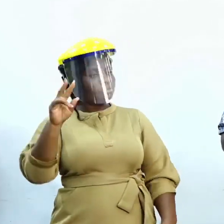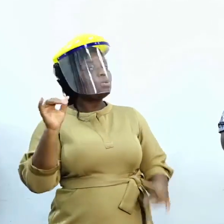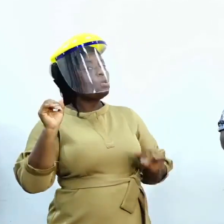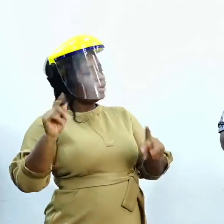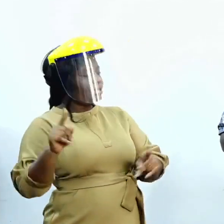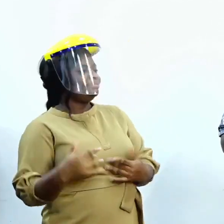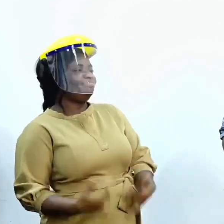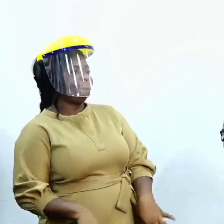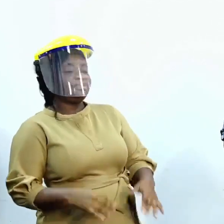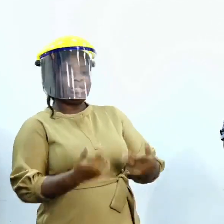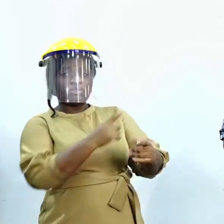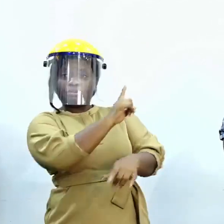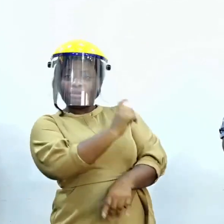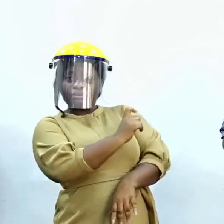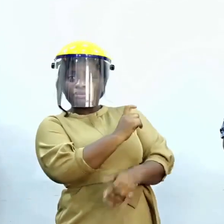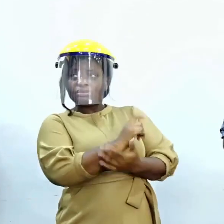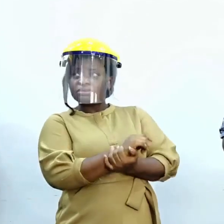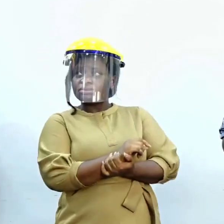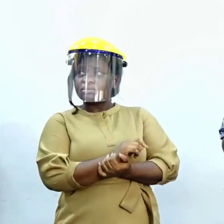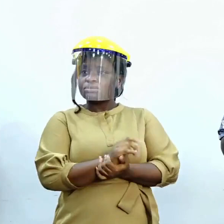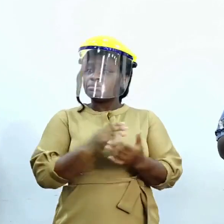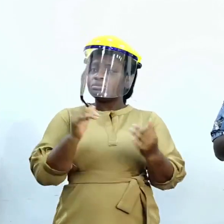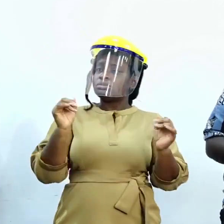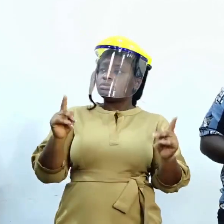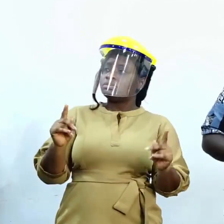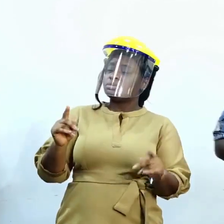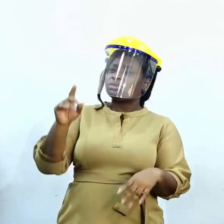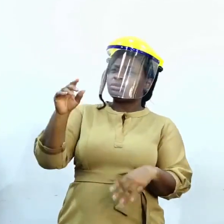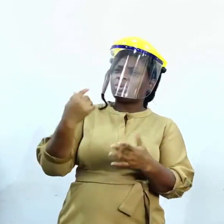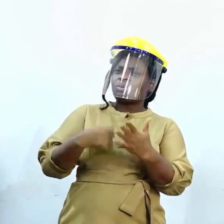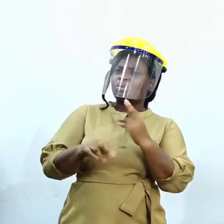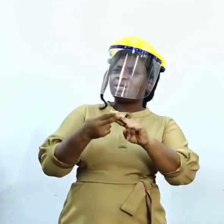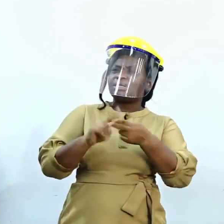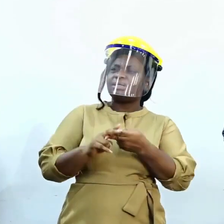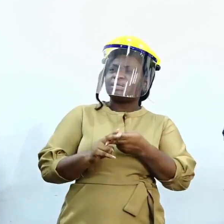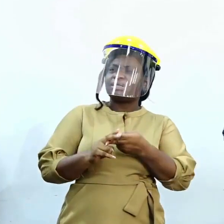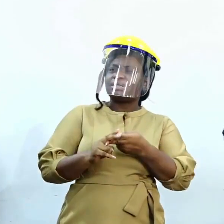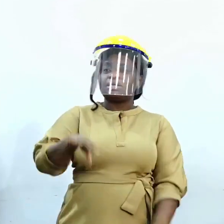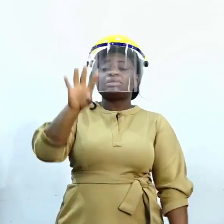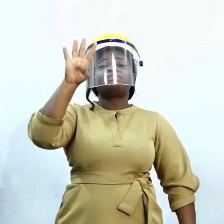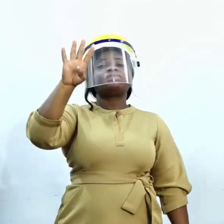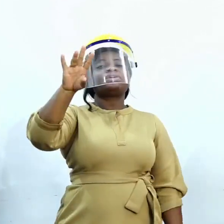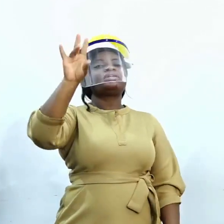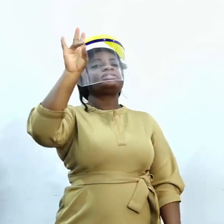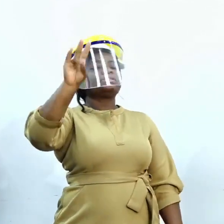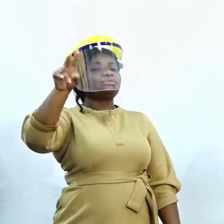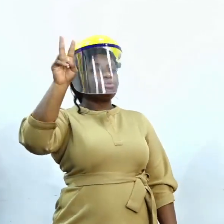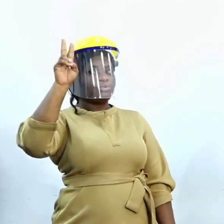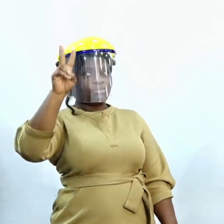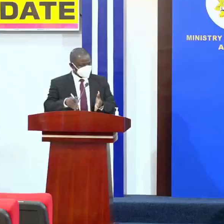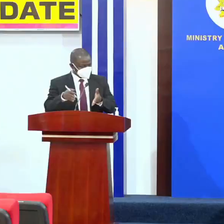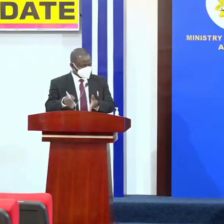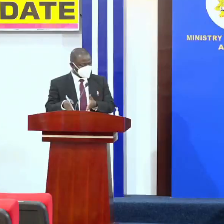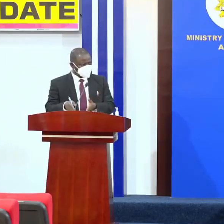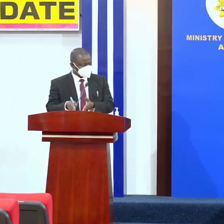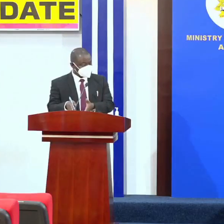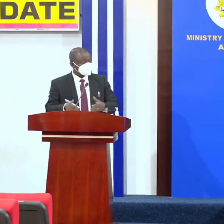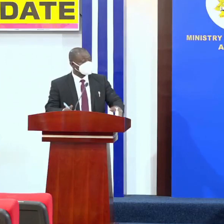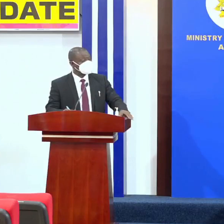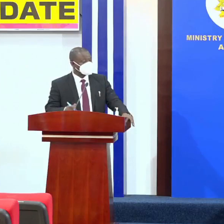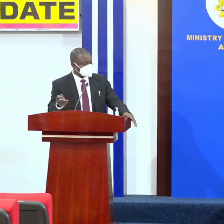Now, straight to my question. No, so hold on. Okay. So what's the figure? It's 472. 472. Under the one